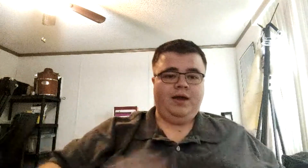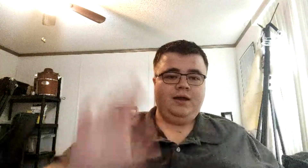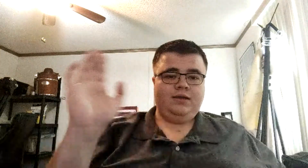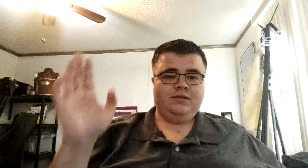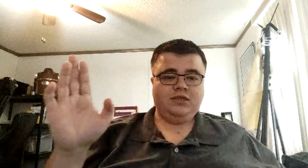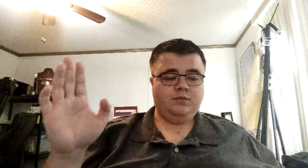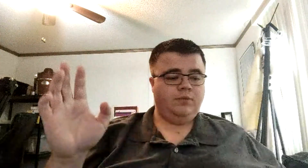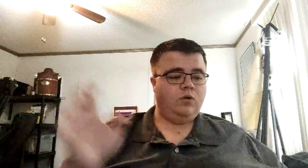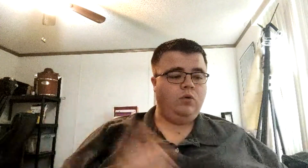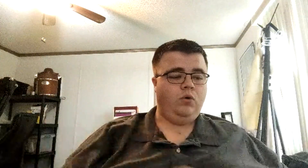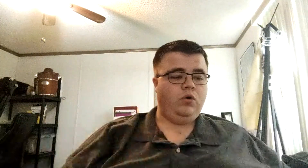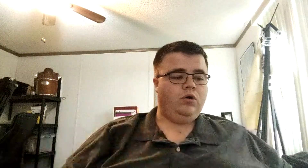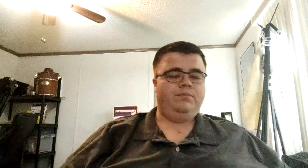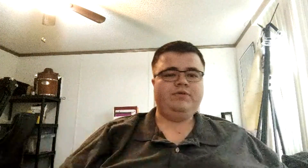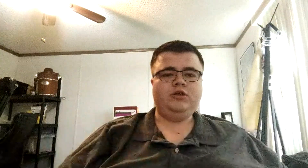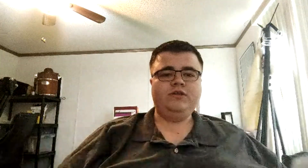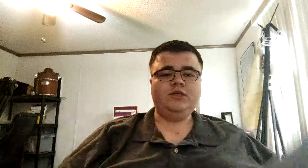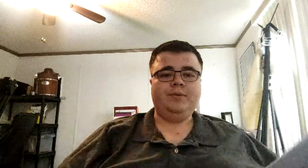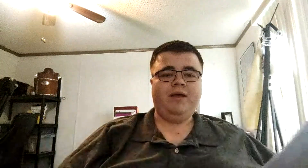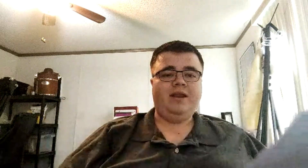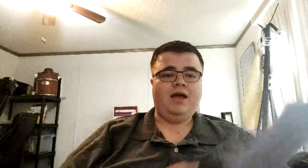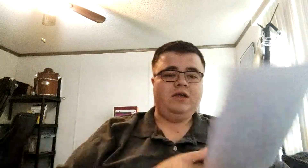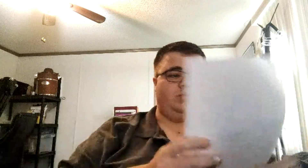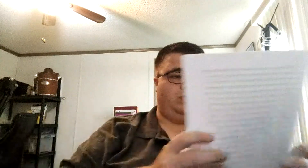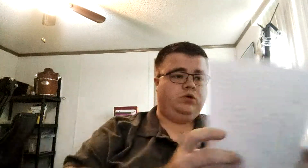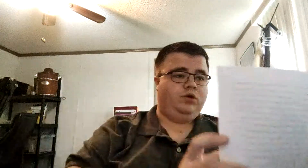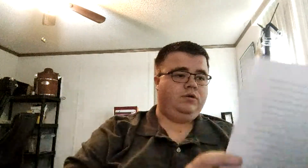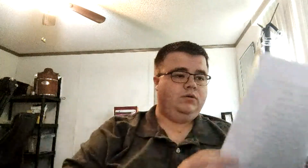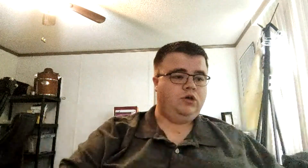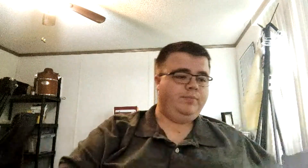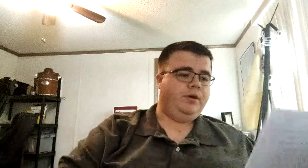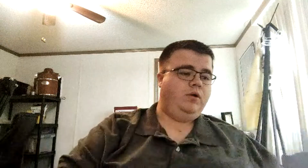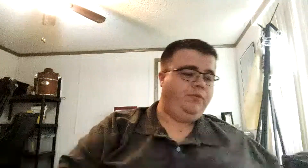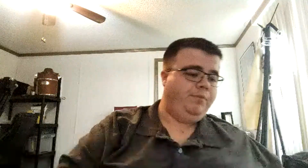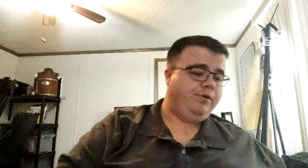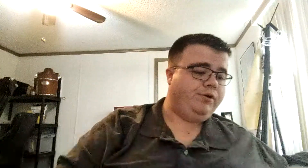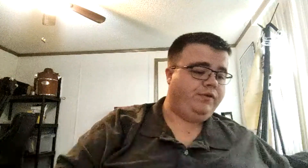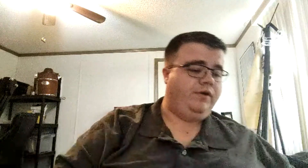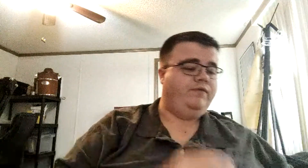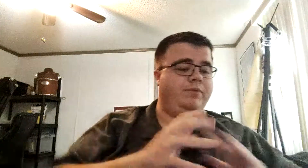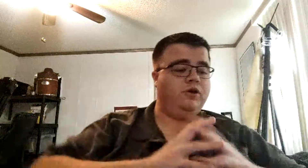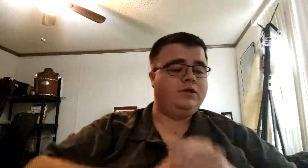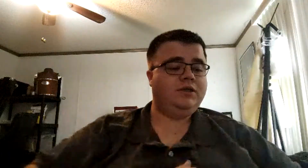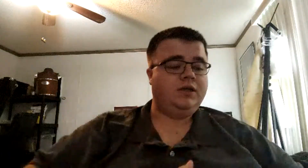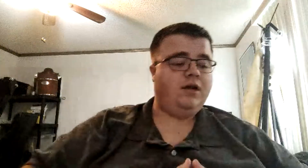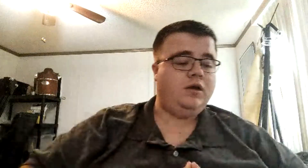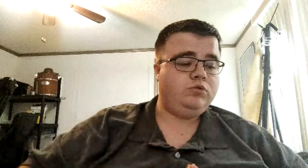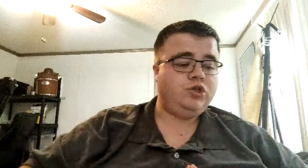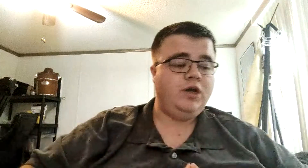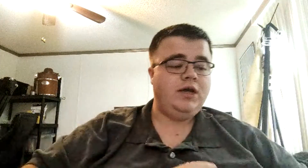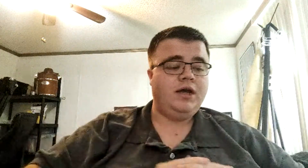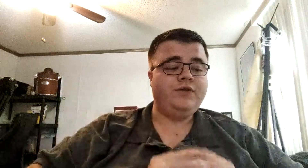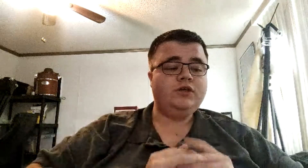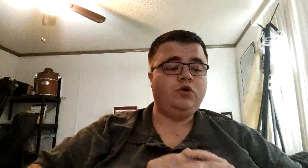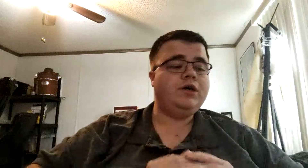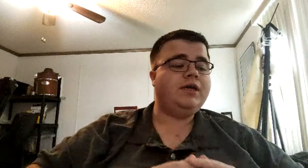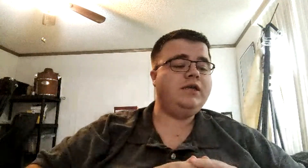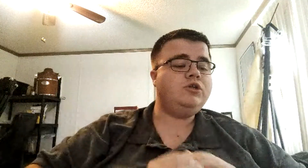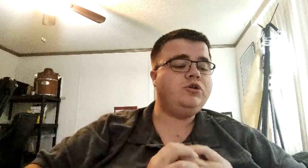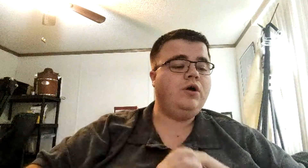Hi, this is Michael Hogge. So this will be my last one. I'll talk about the birth of American Sign Language and the dark age of